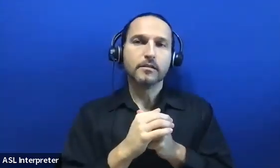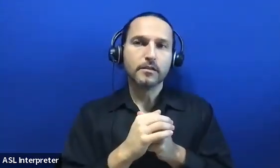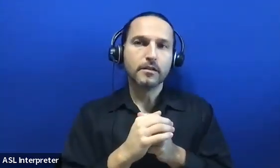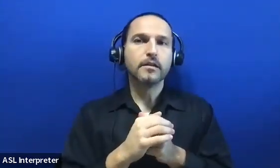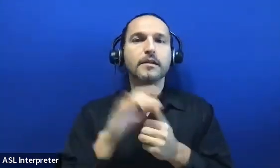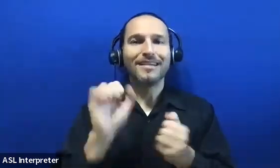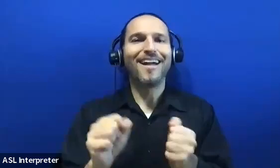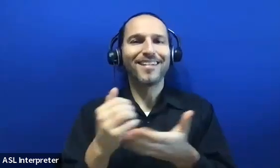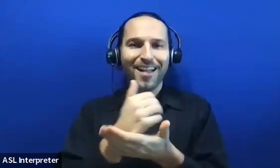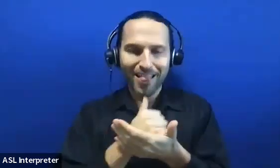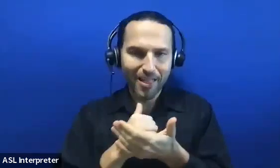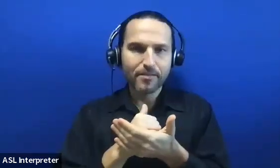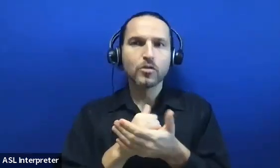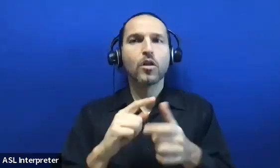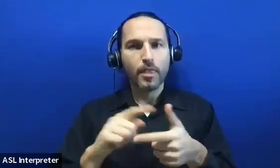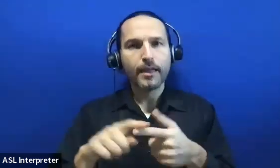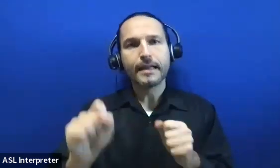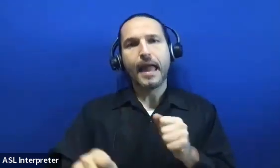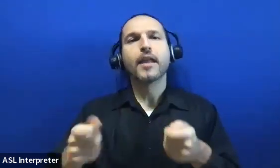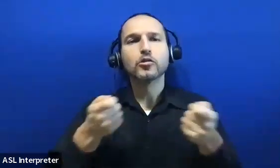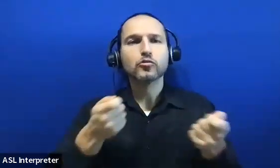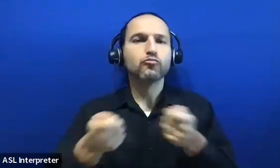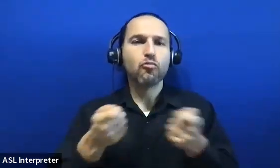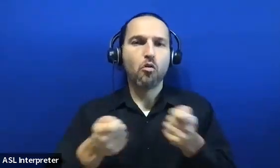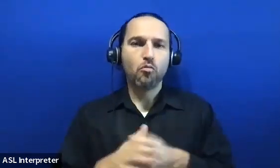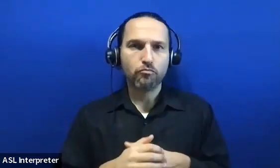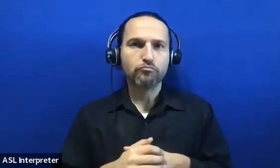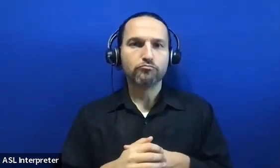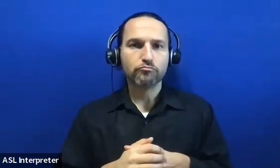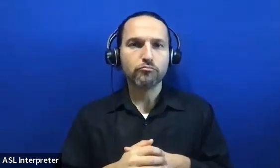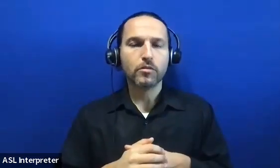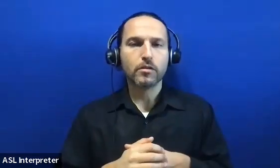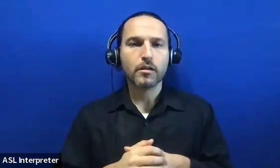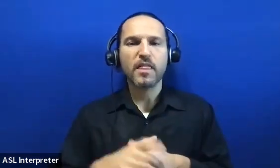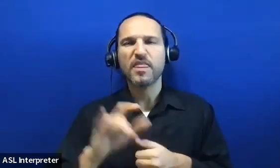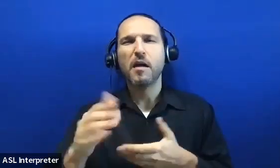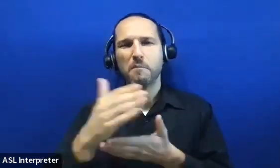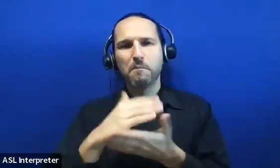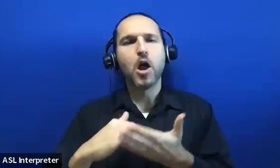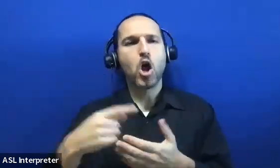to collect them, and we have control over how this works. So